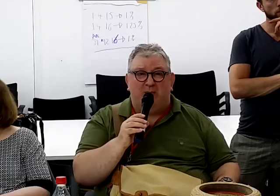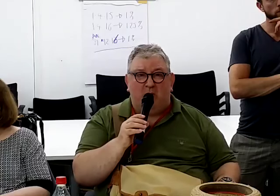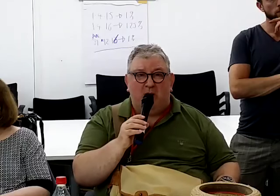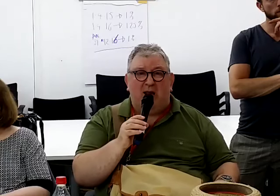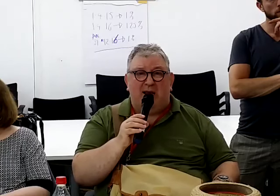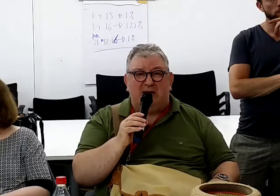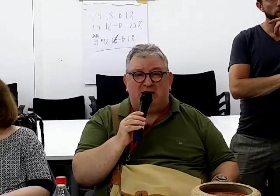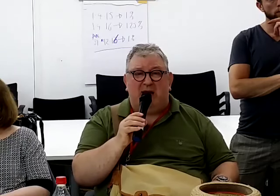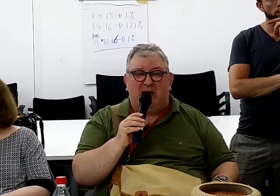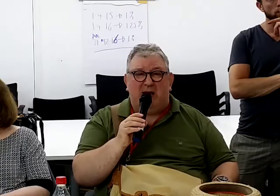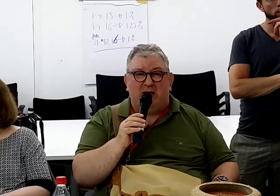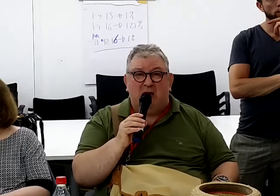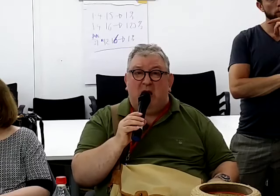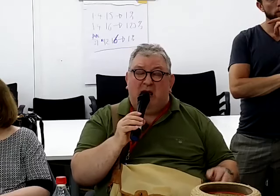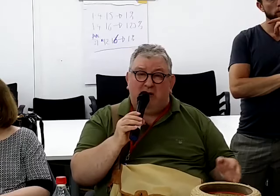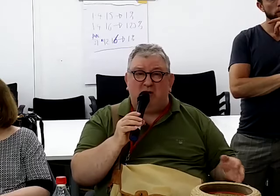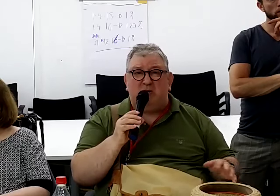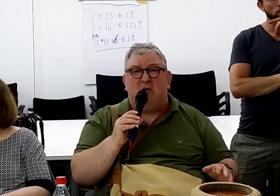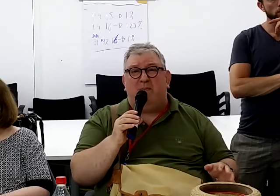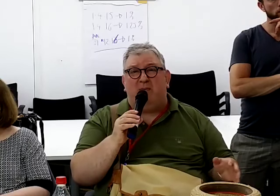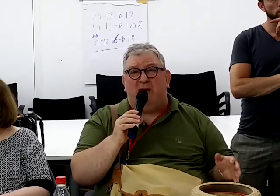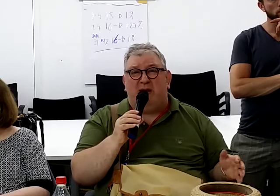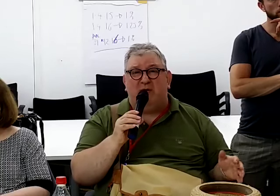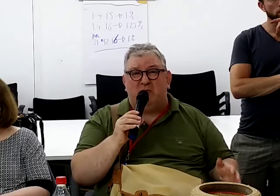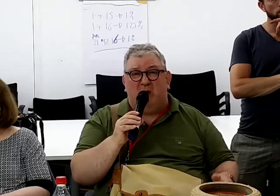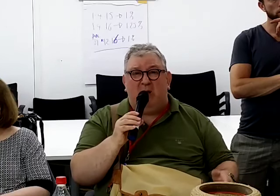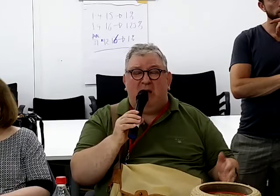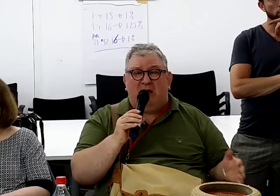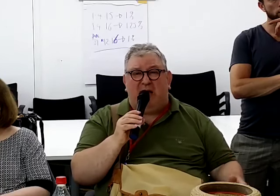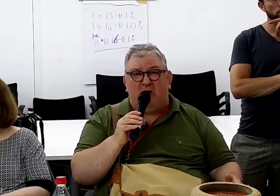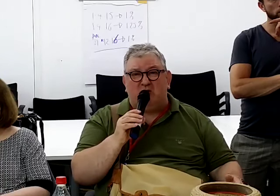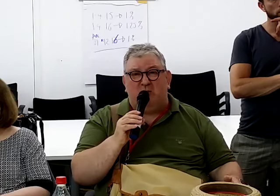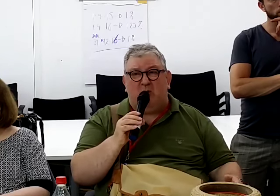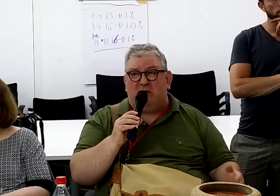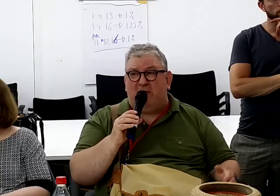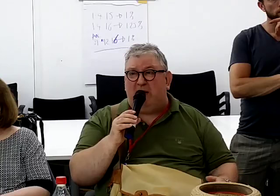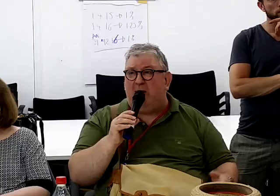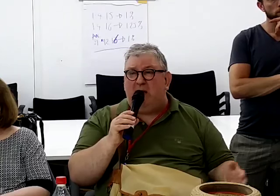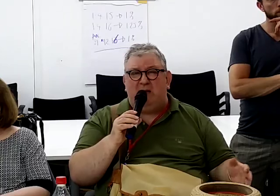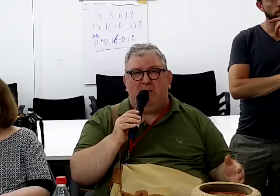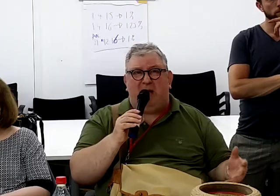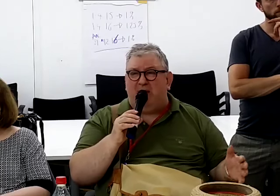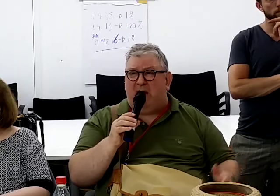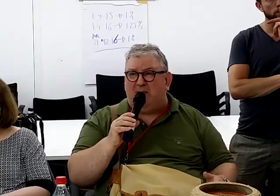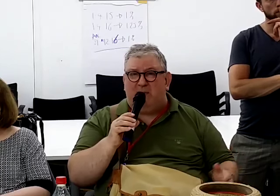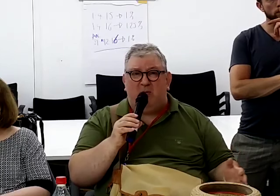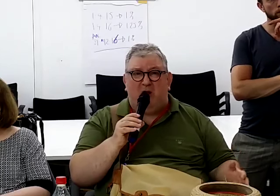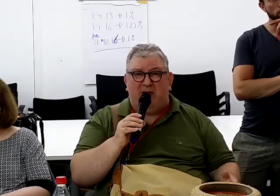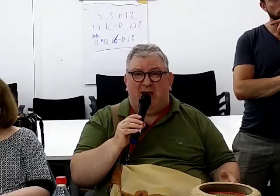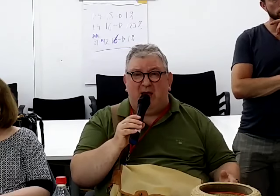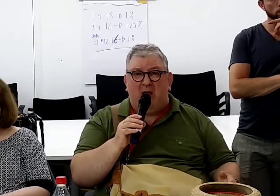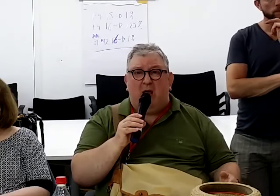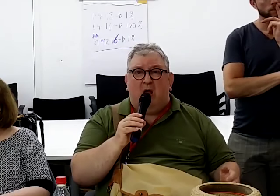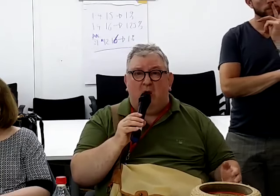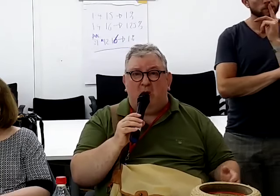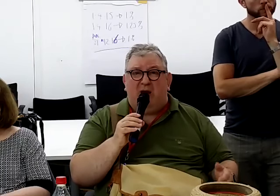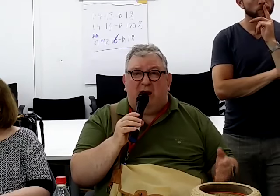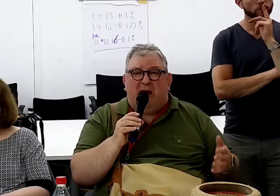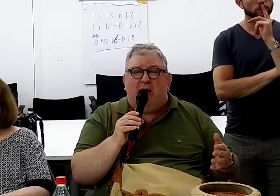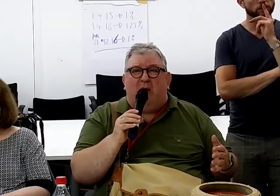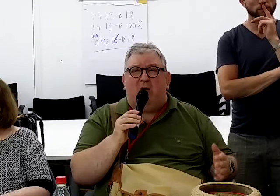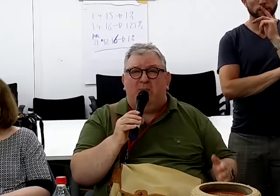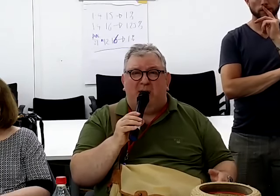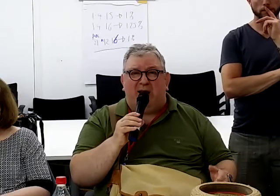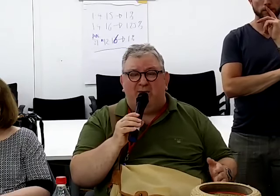of disabled people in this day and age. And they've got some good people in there as well, Kate Osamore, Debbie Abrahams, people like that,